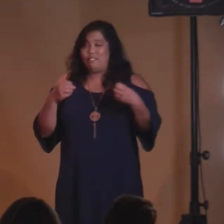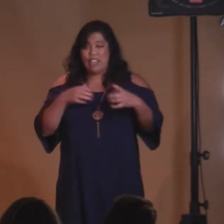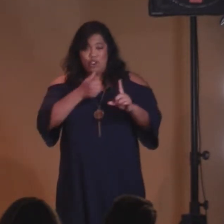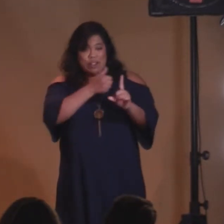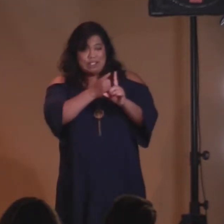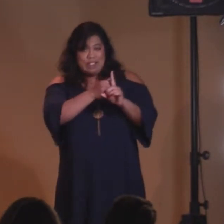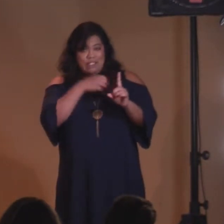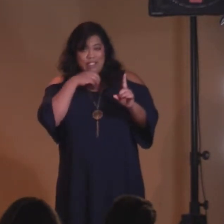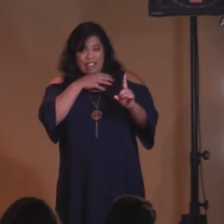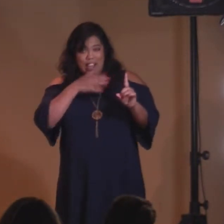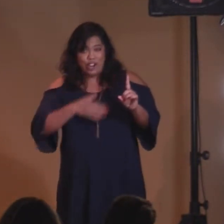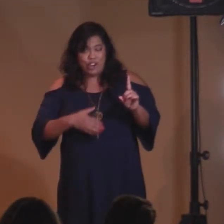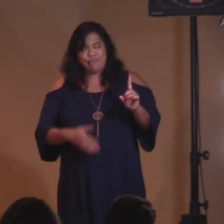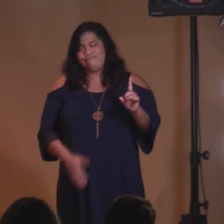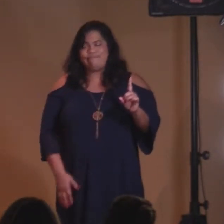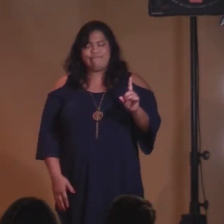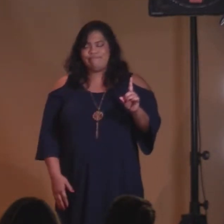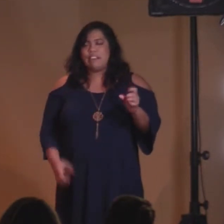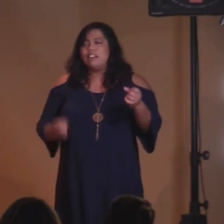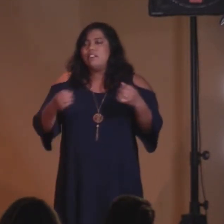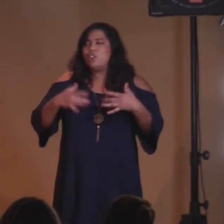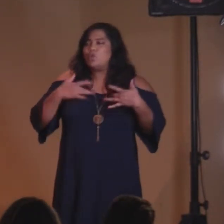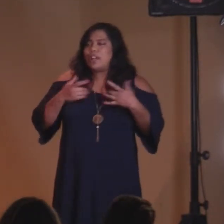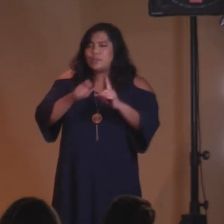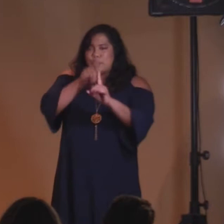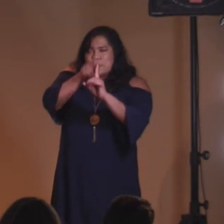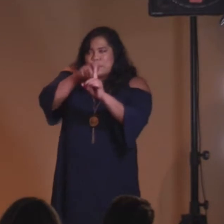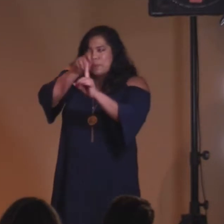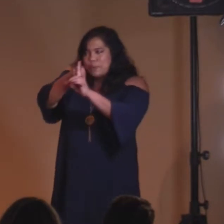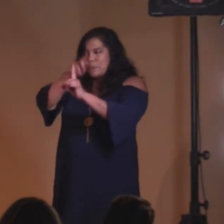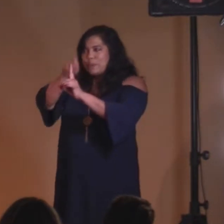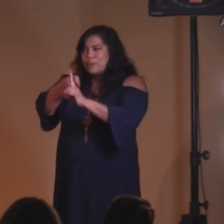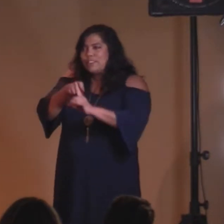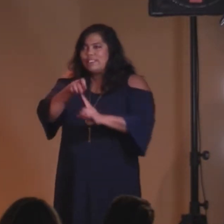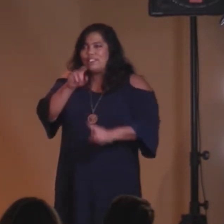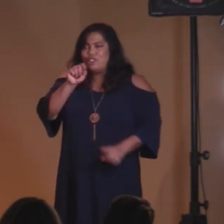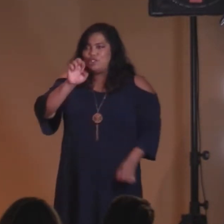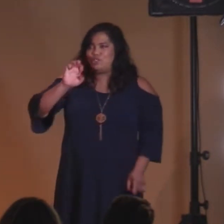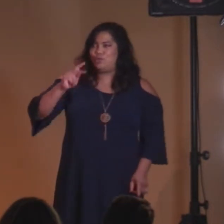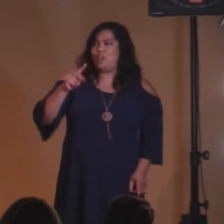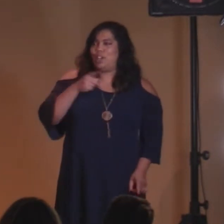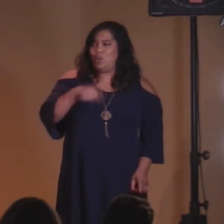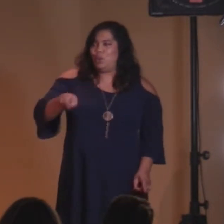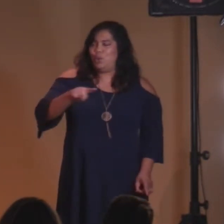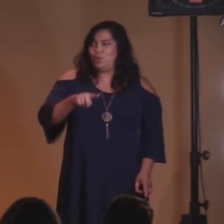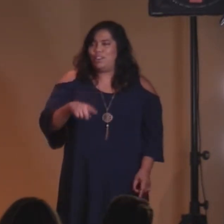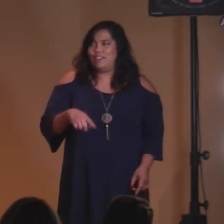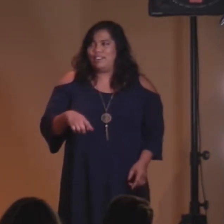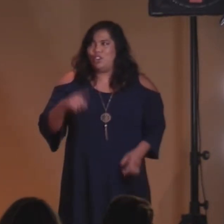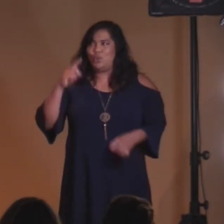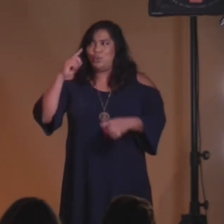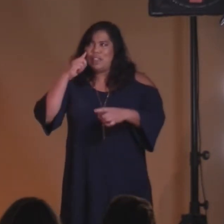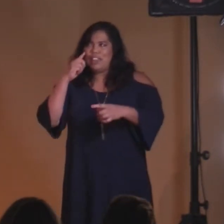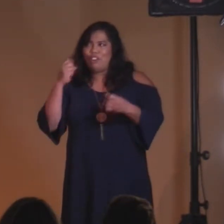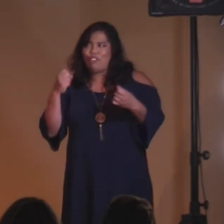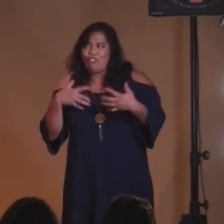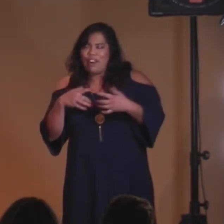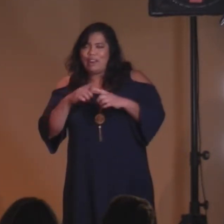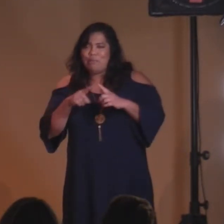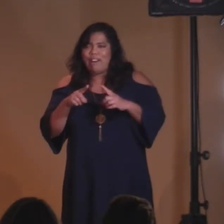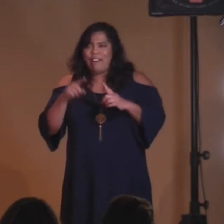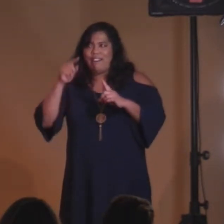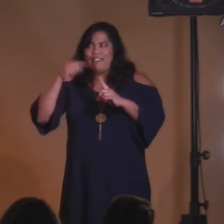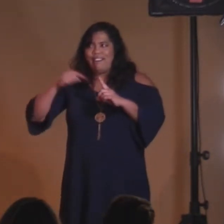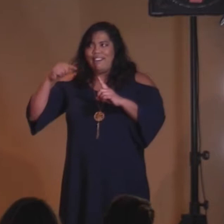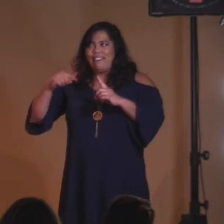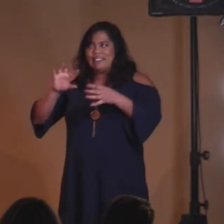Fear is a trickster. Because generally, it's not the thing that we think we fear that we think we thought we were afraid. You get my